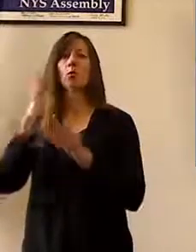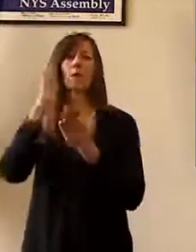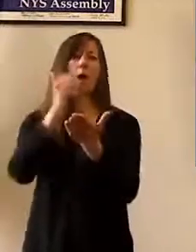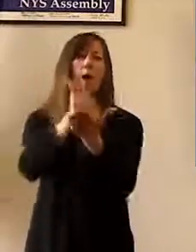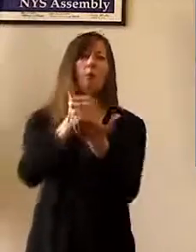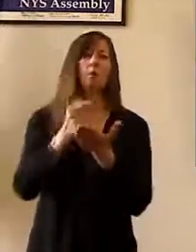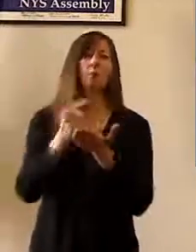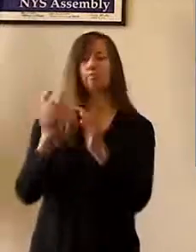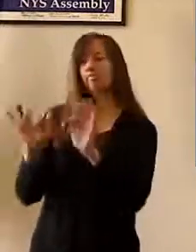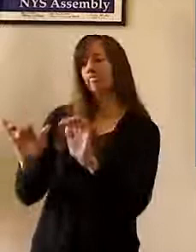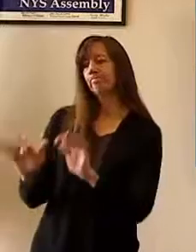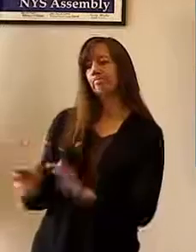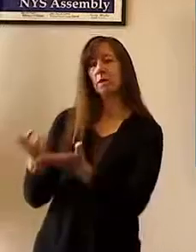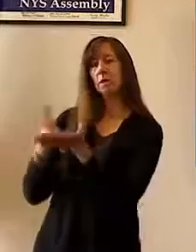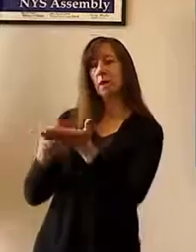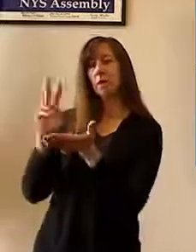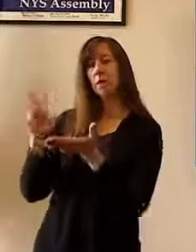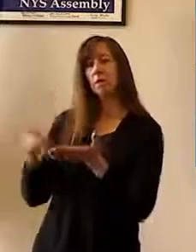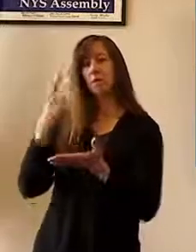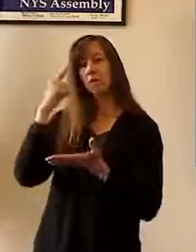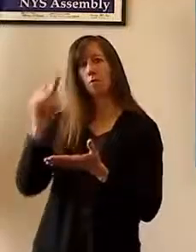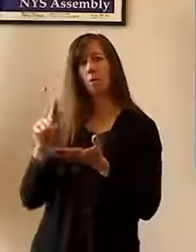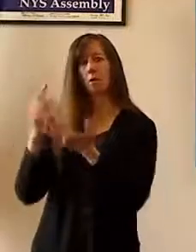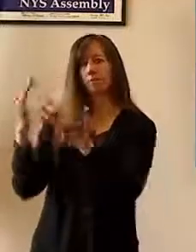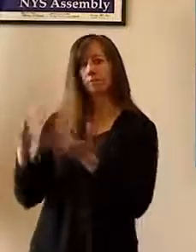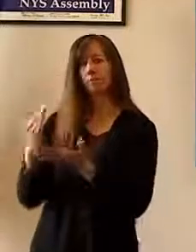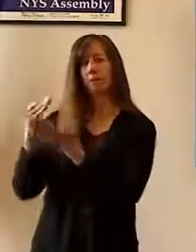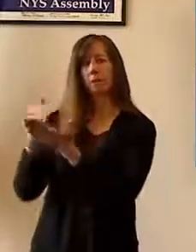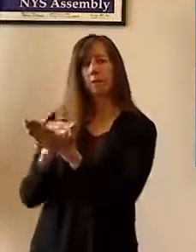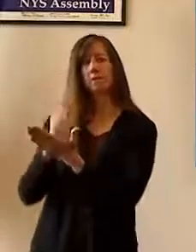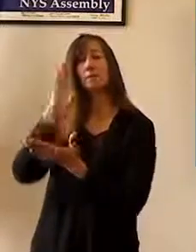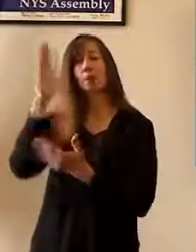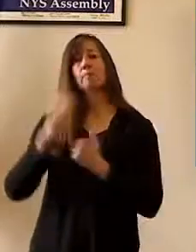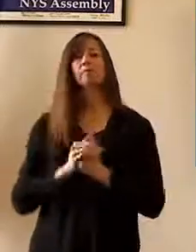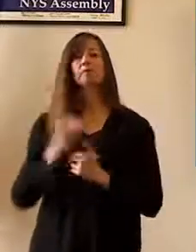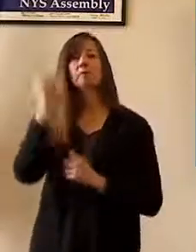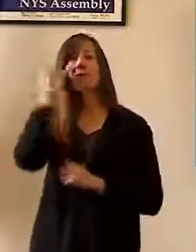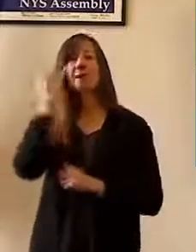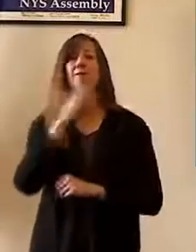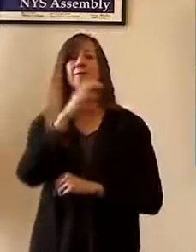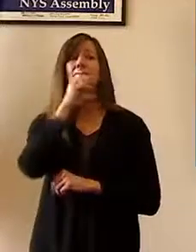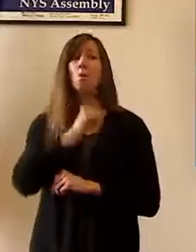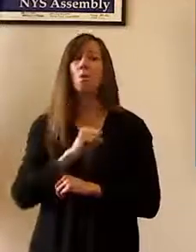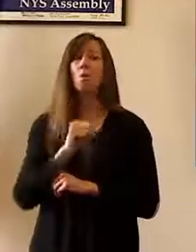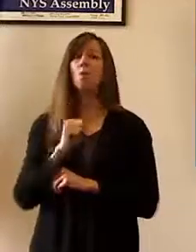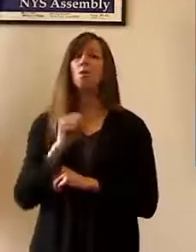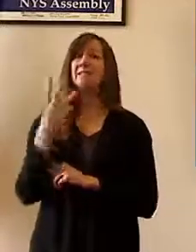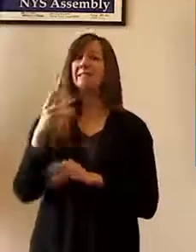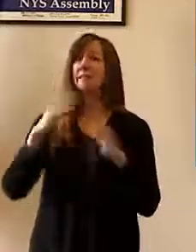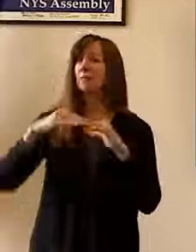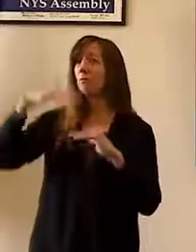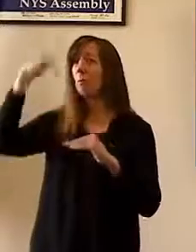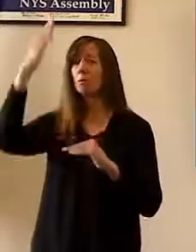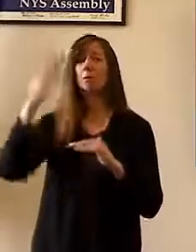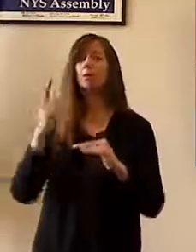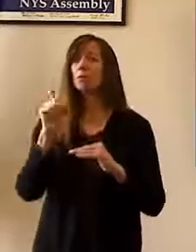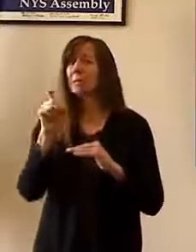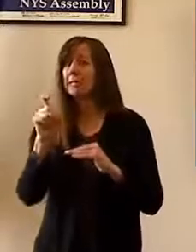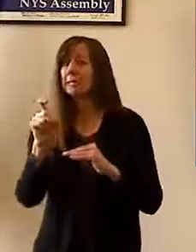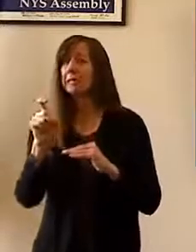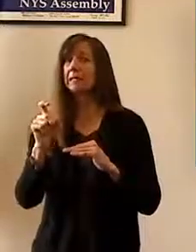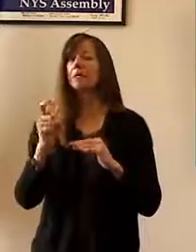this, if you are 60 years of age or older and still need to receive the COVID-19 vaccine, just call the Office for the